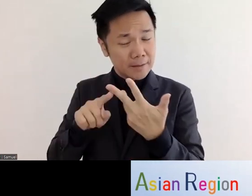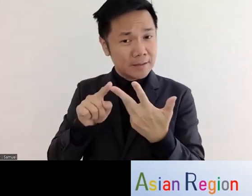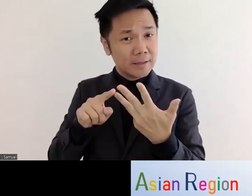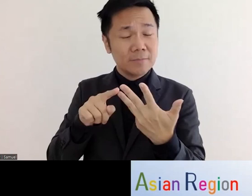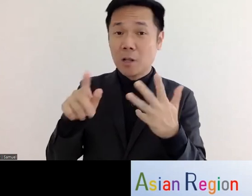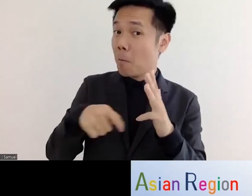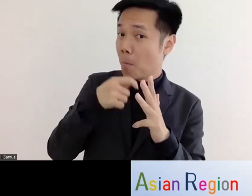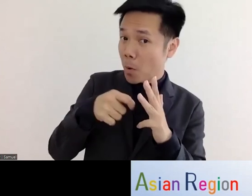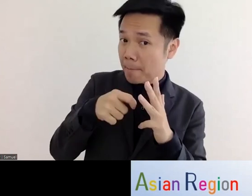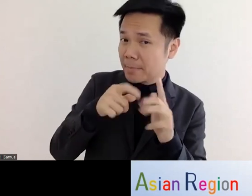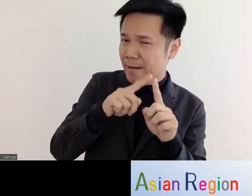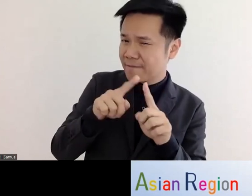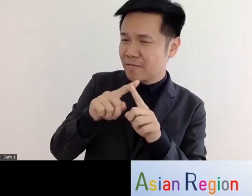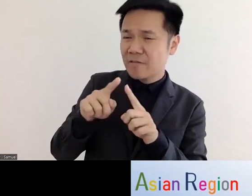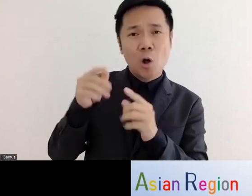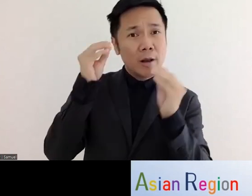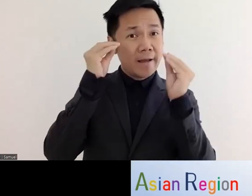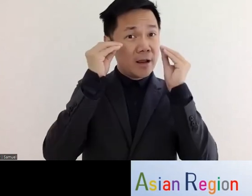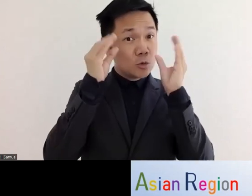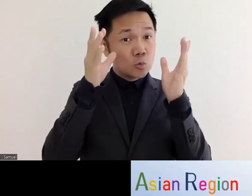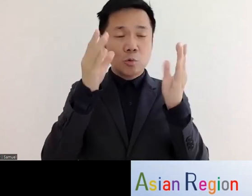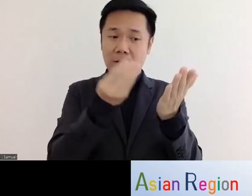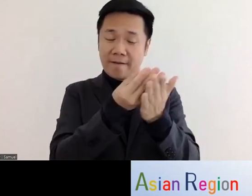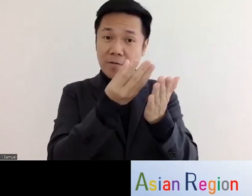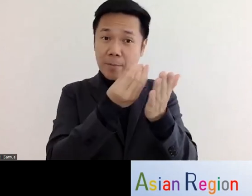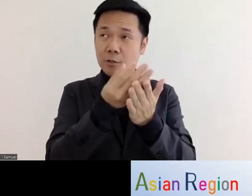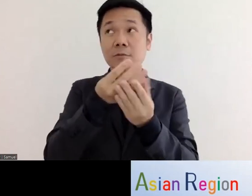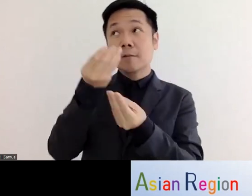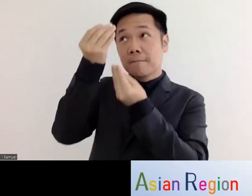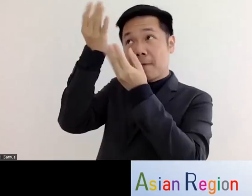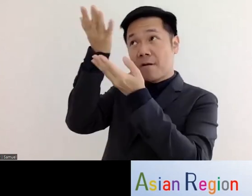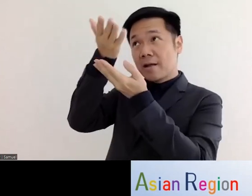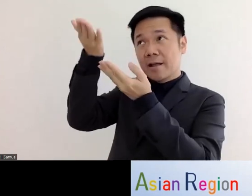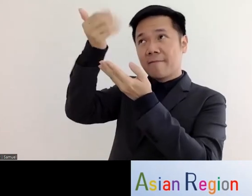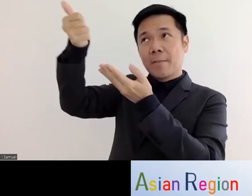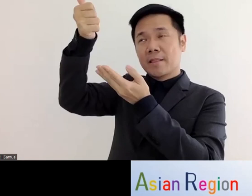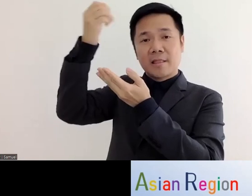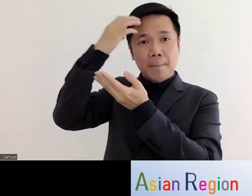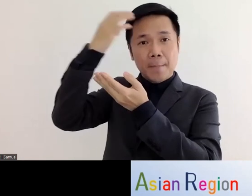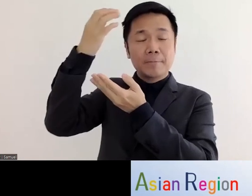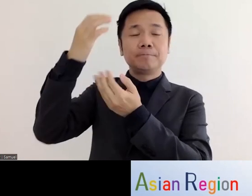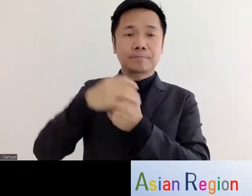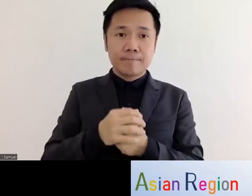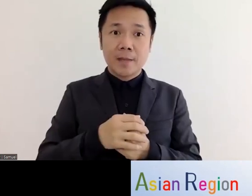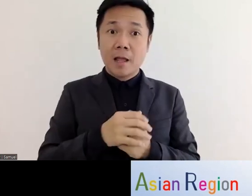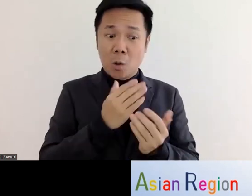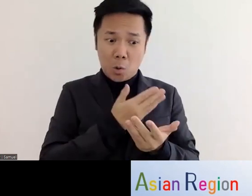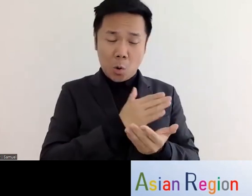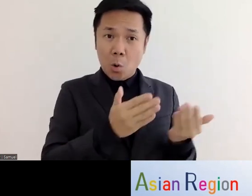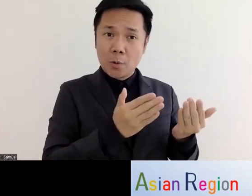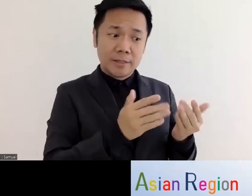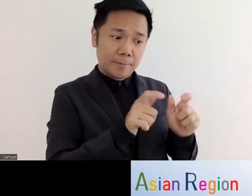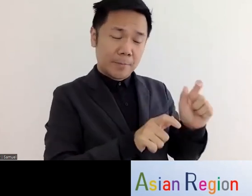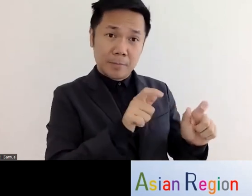to disseminate this issue to the government and other social and any other human rights movement, and